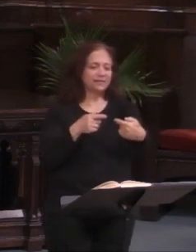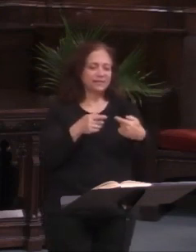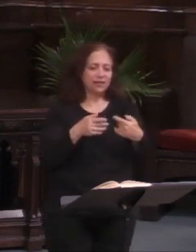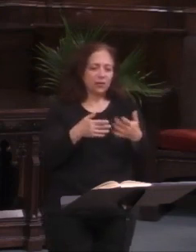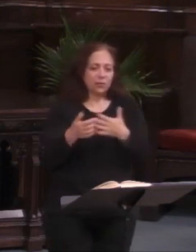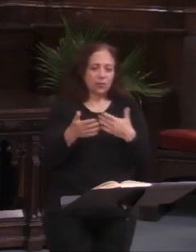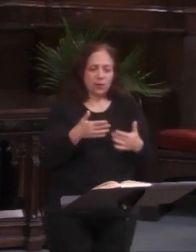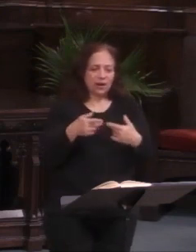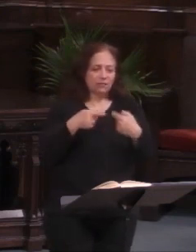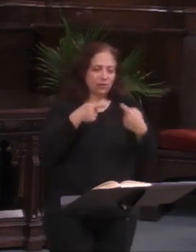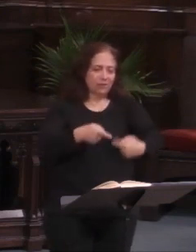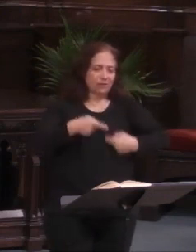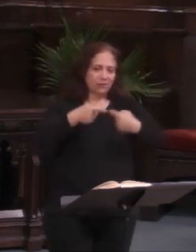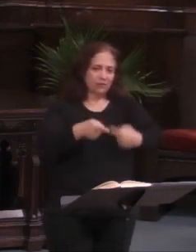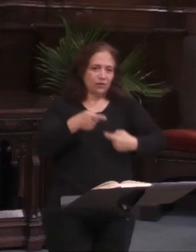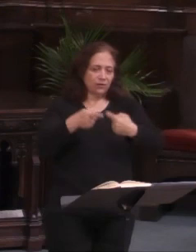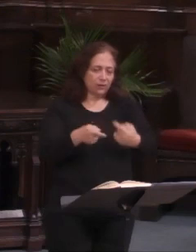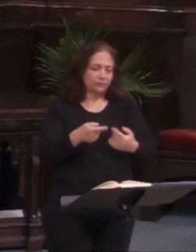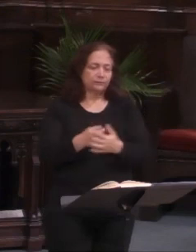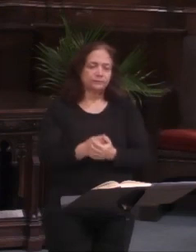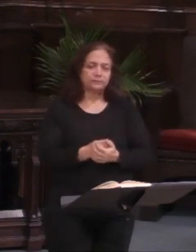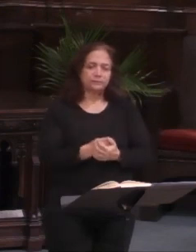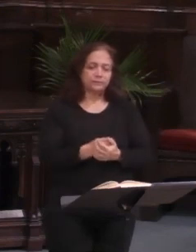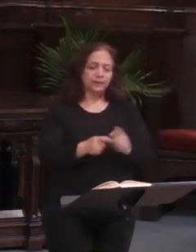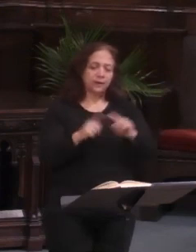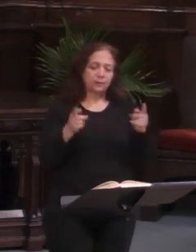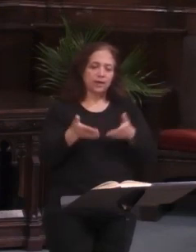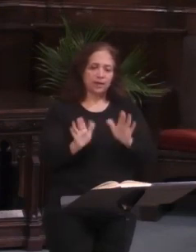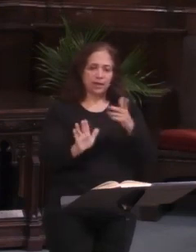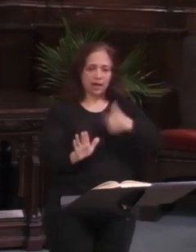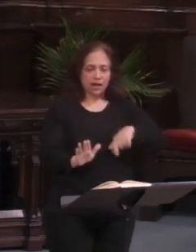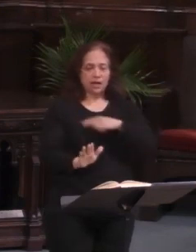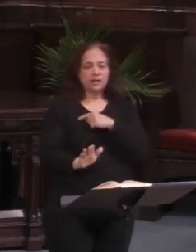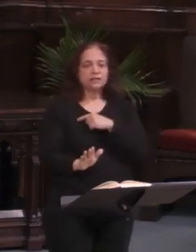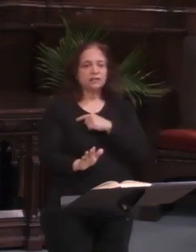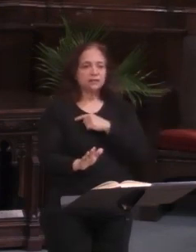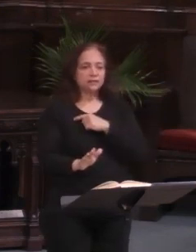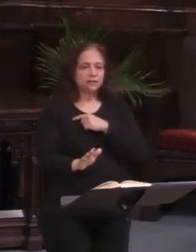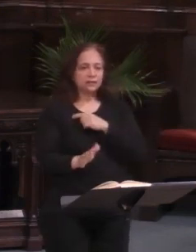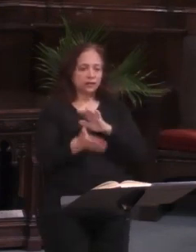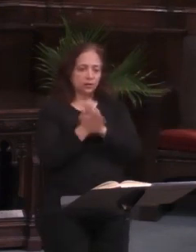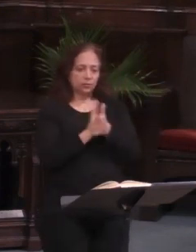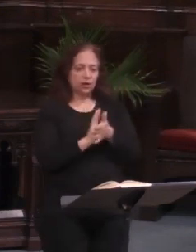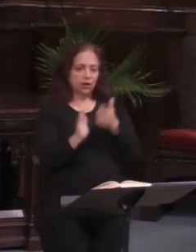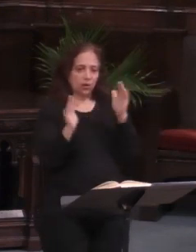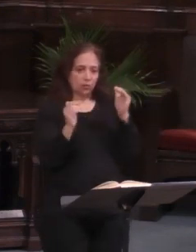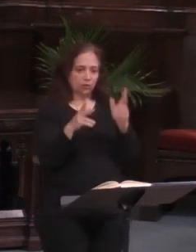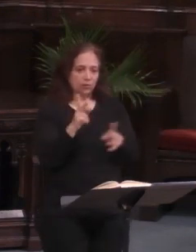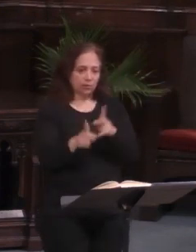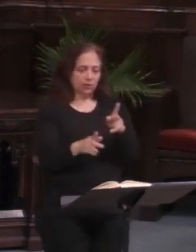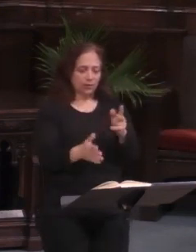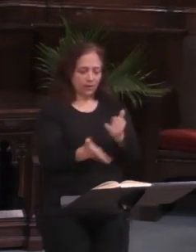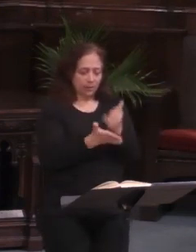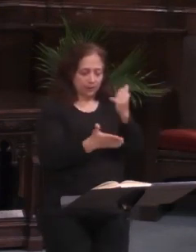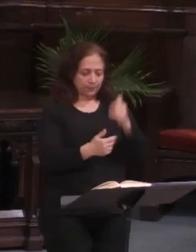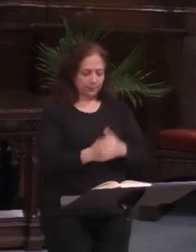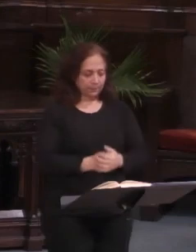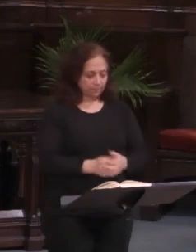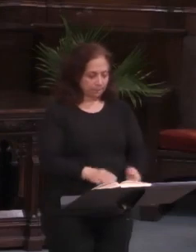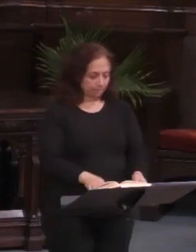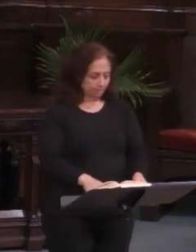whatever it is we might be going through. But let us be the hopeful. Amen.